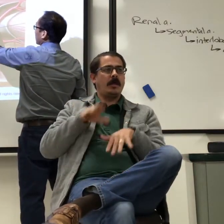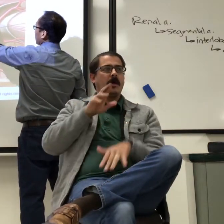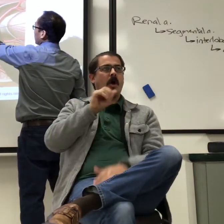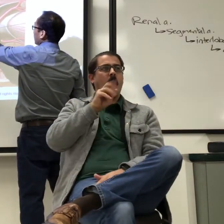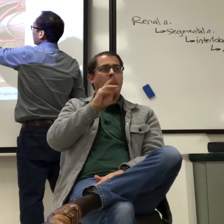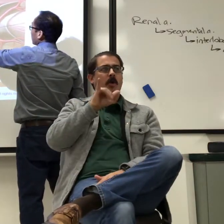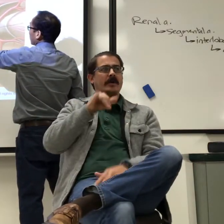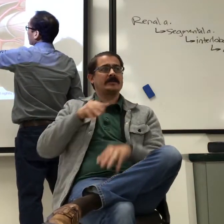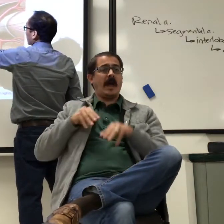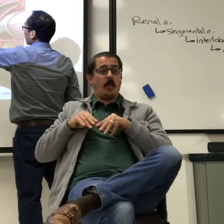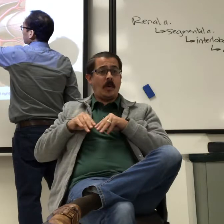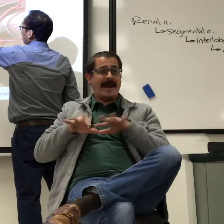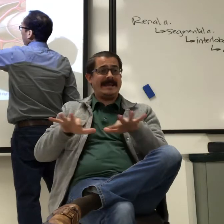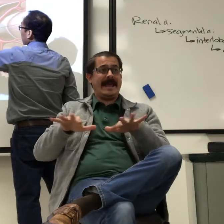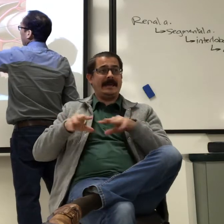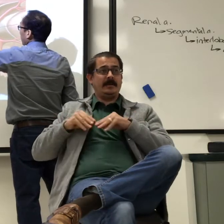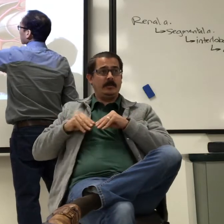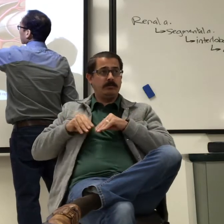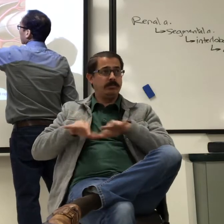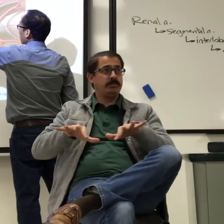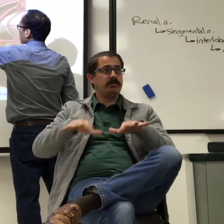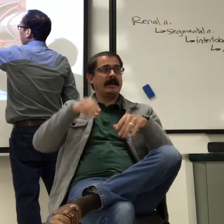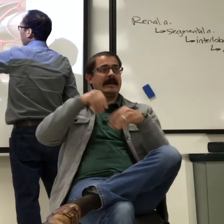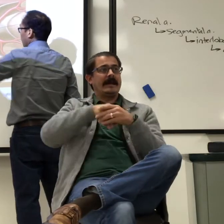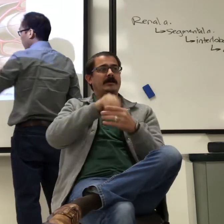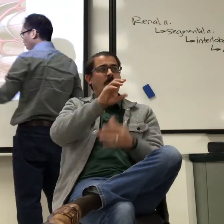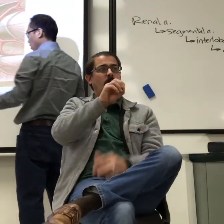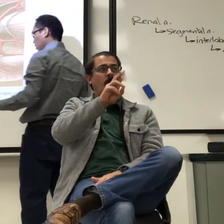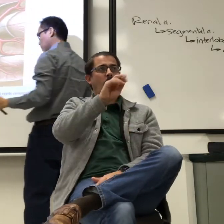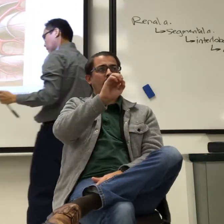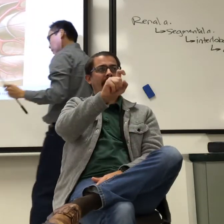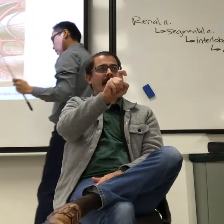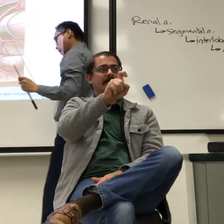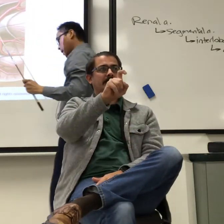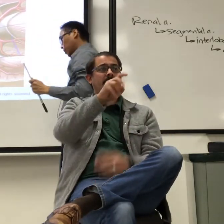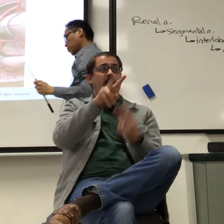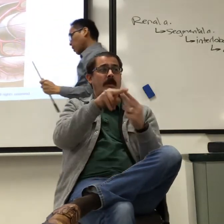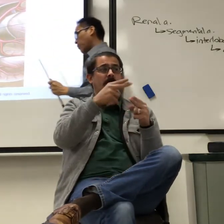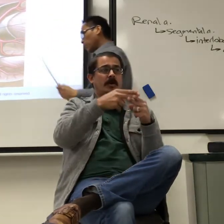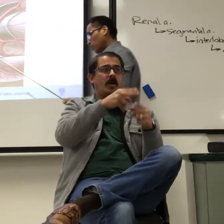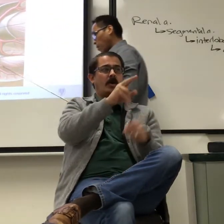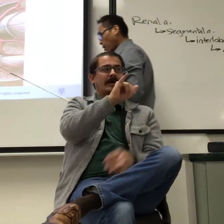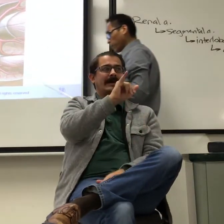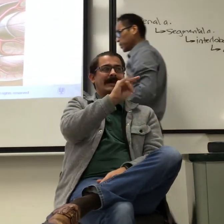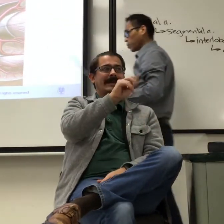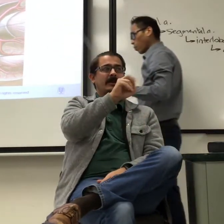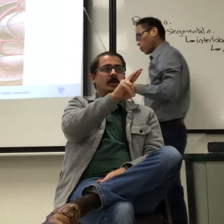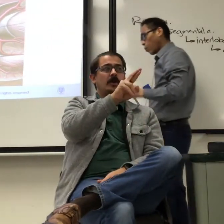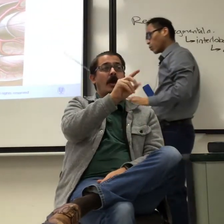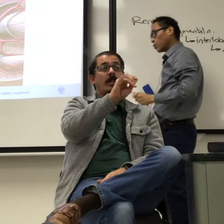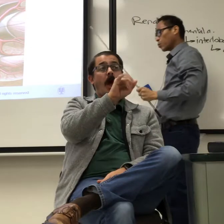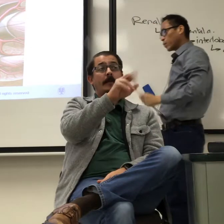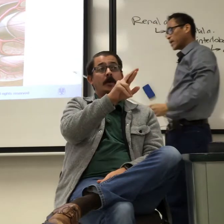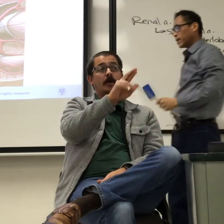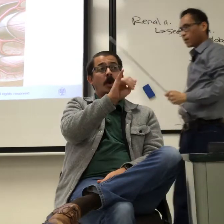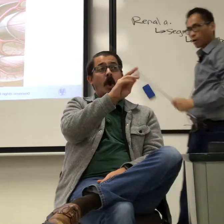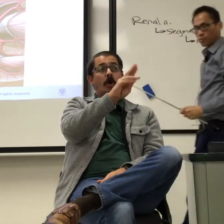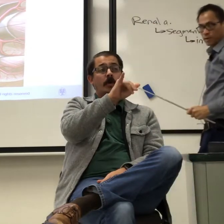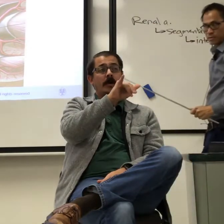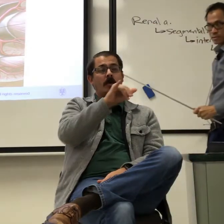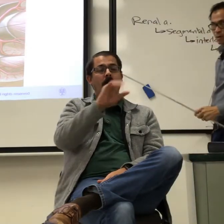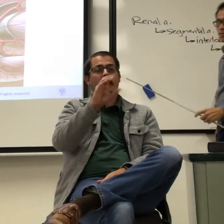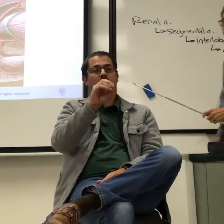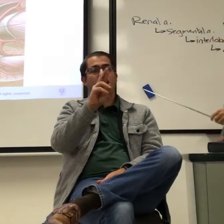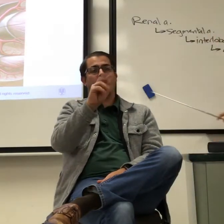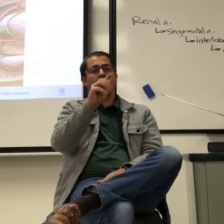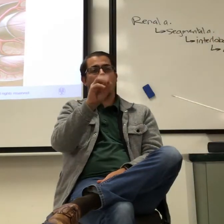radiate into the cortex. So they're either called interlobular arteries or cortical radiate